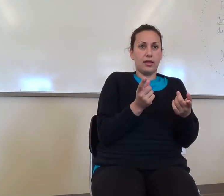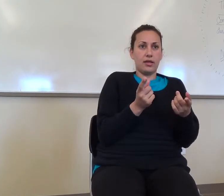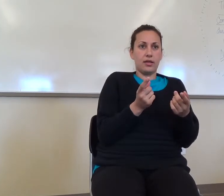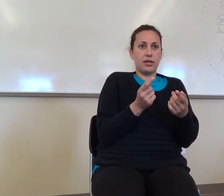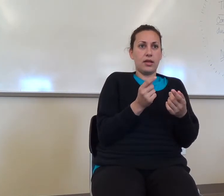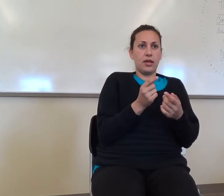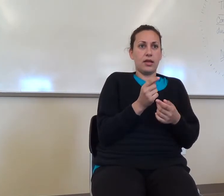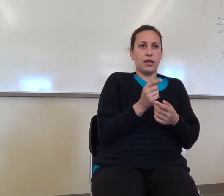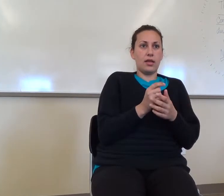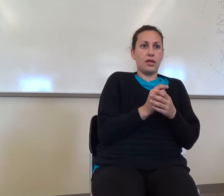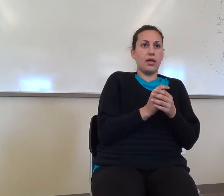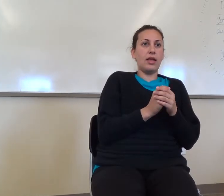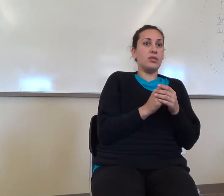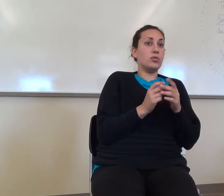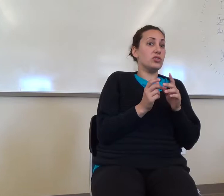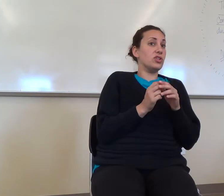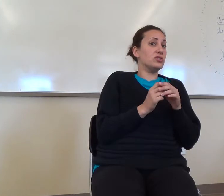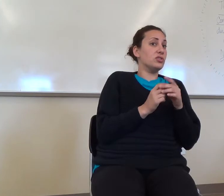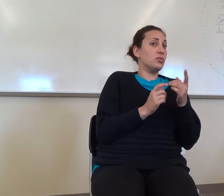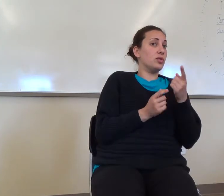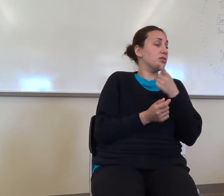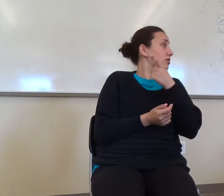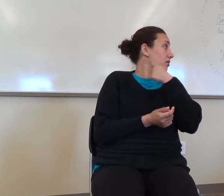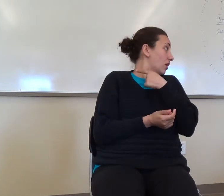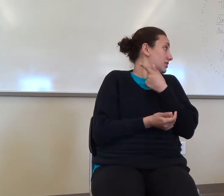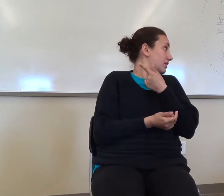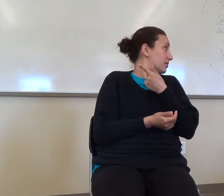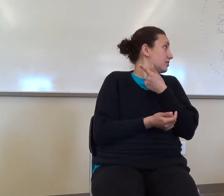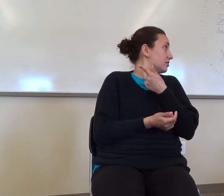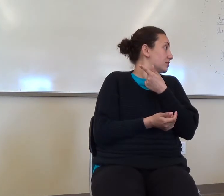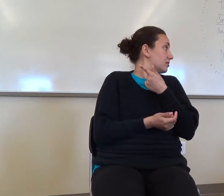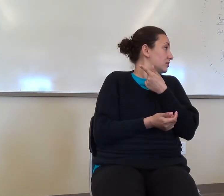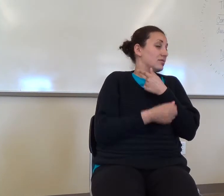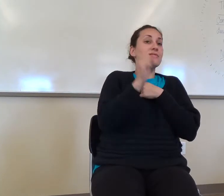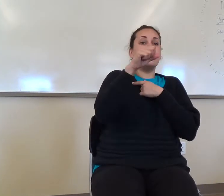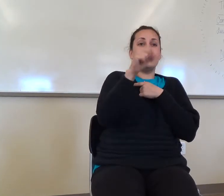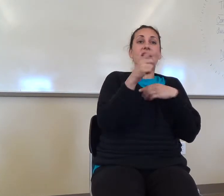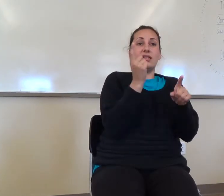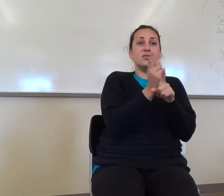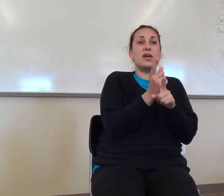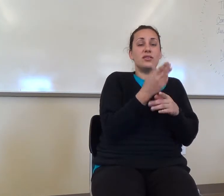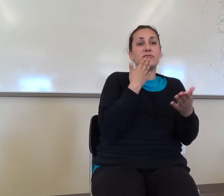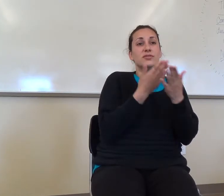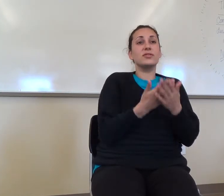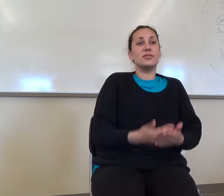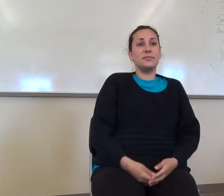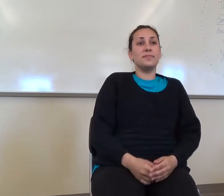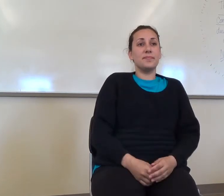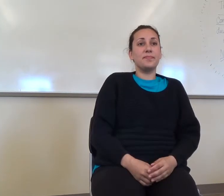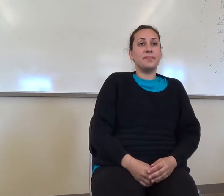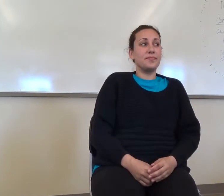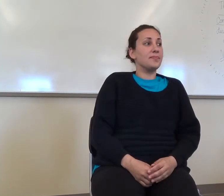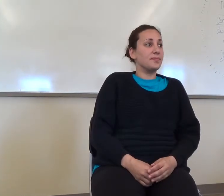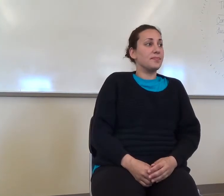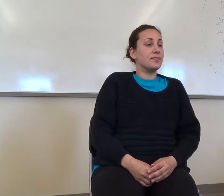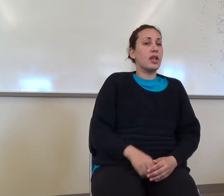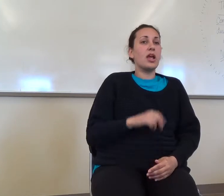They, And there's also the word also. Yes, and the good. Okay, then there's that addition